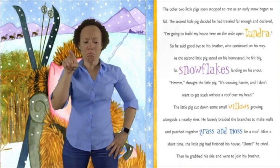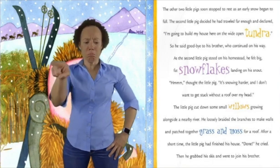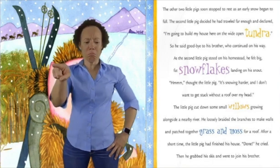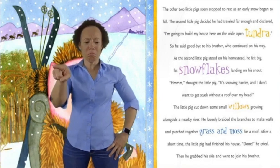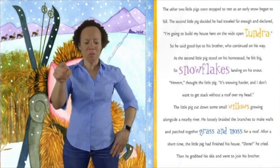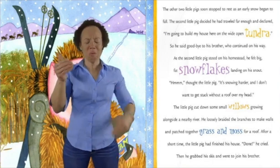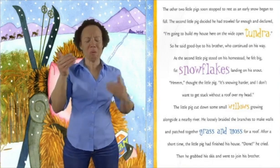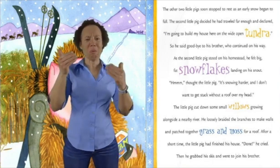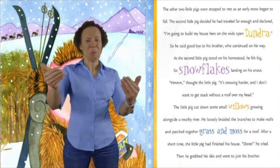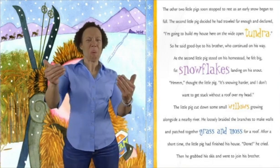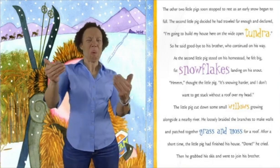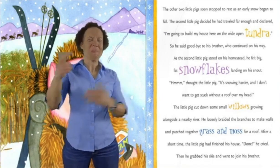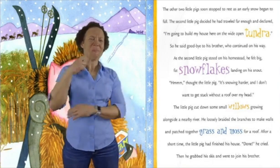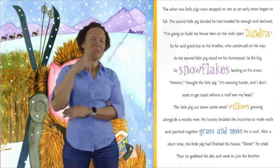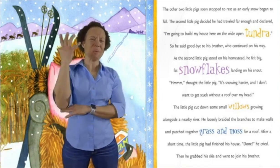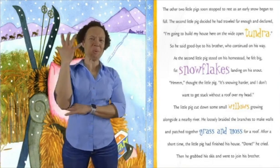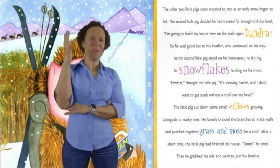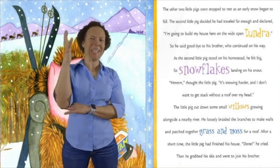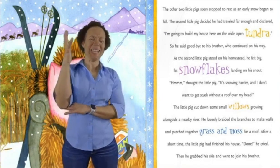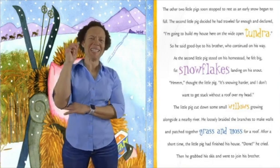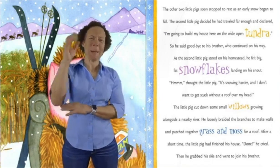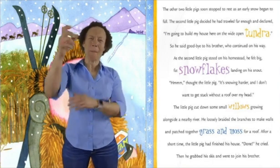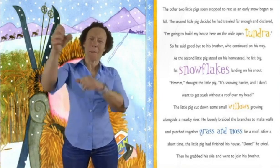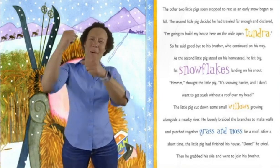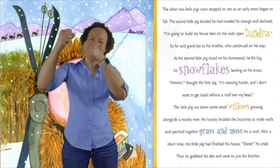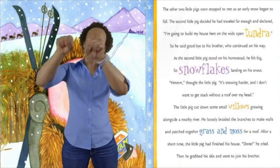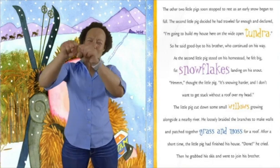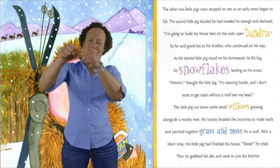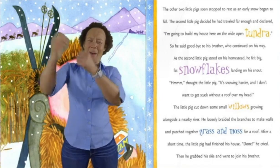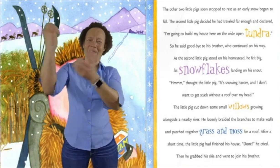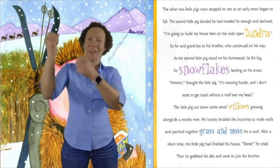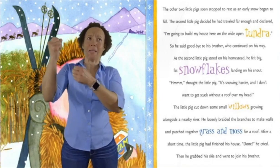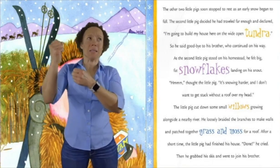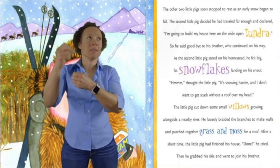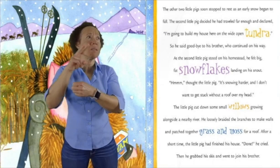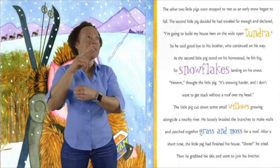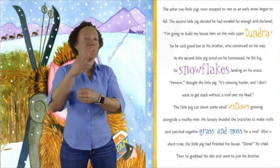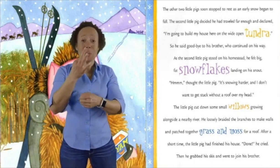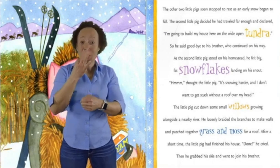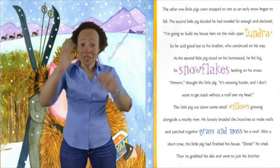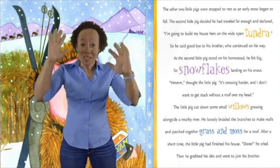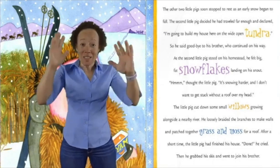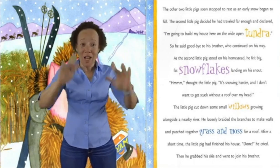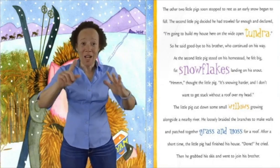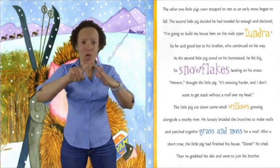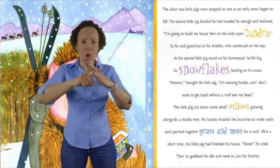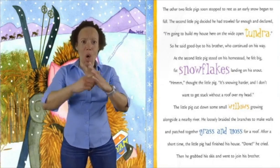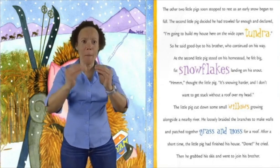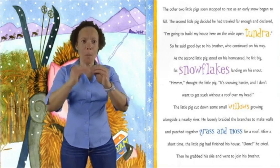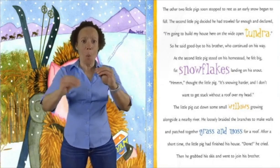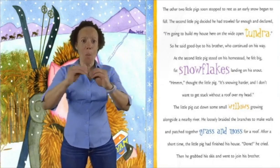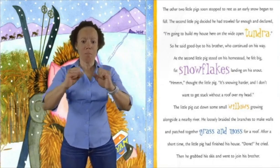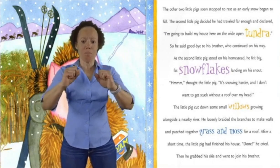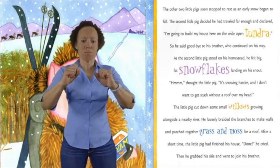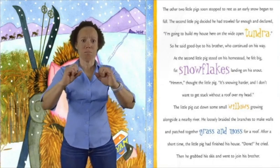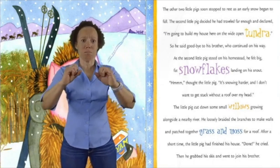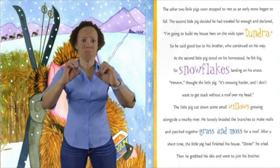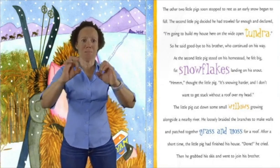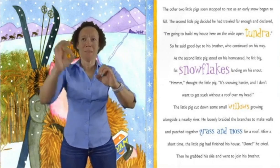So he said goodbye to his brother, who continued on his way. As the second little pig stood on his homestead, he